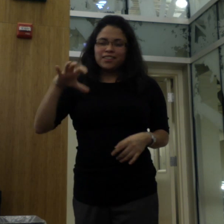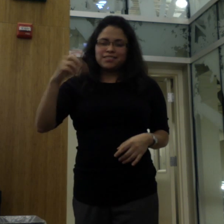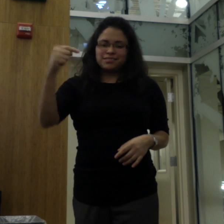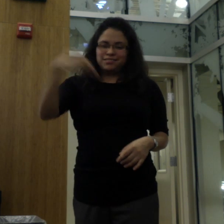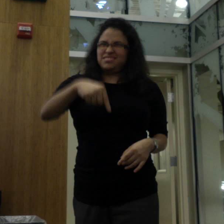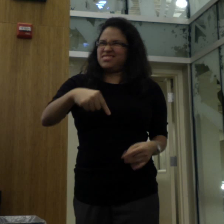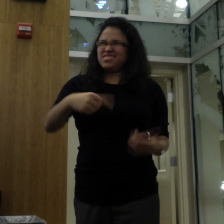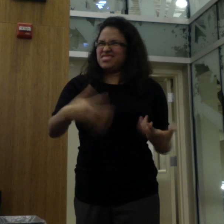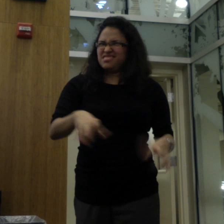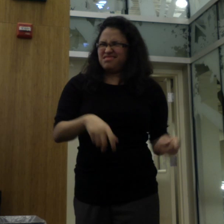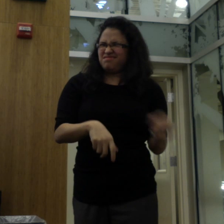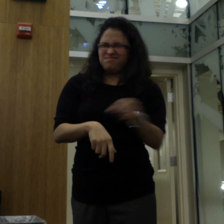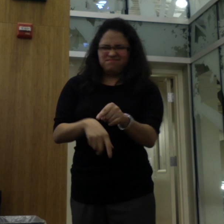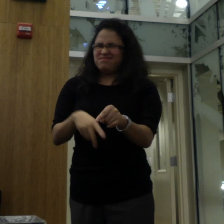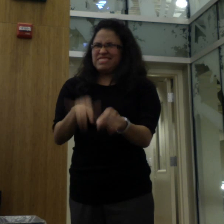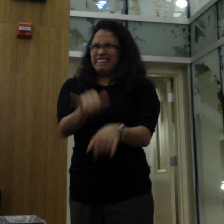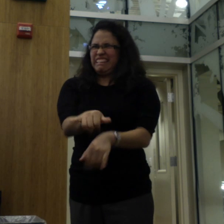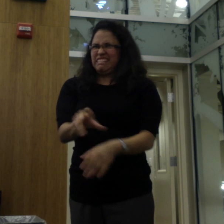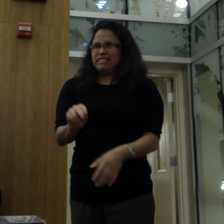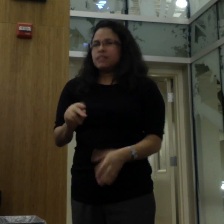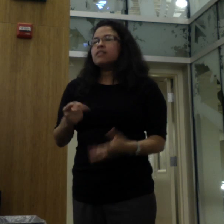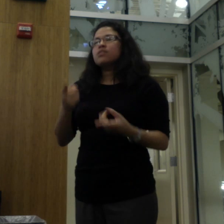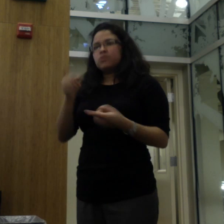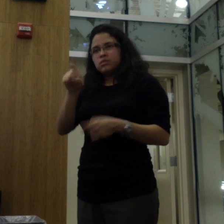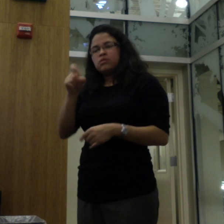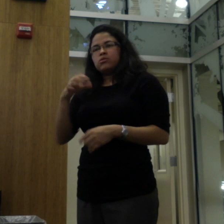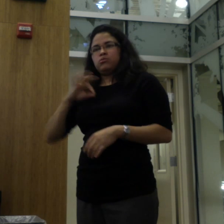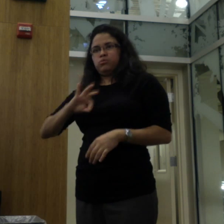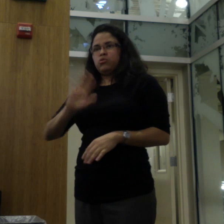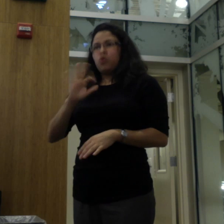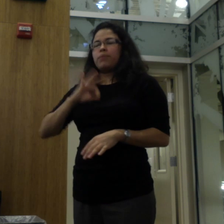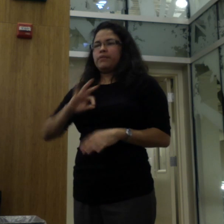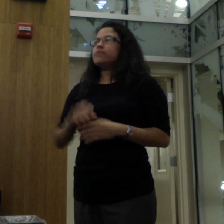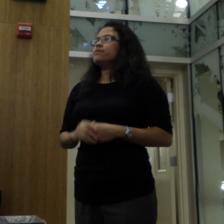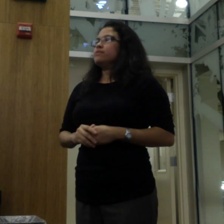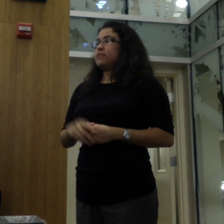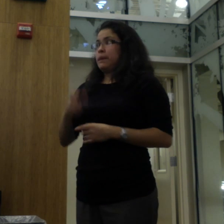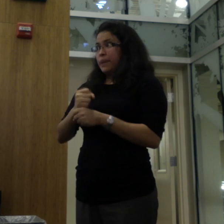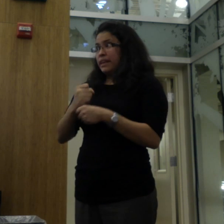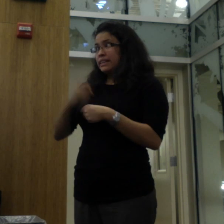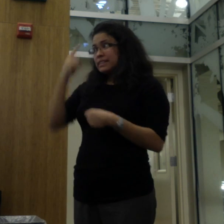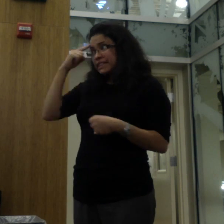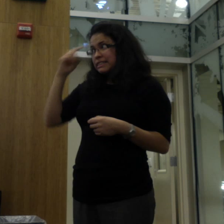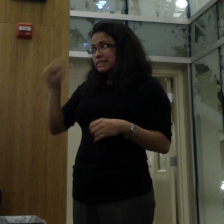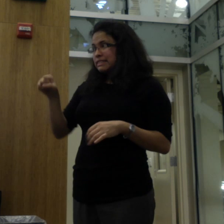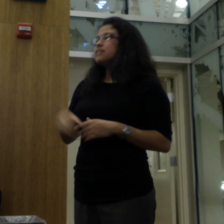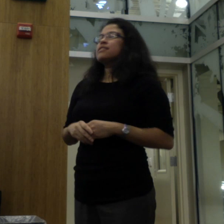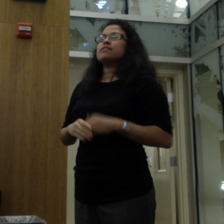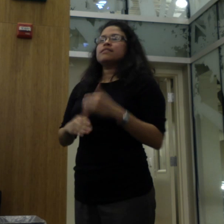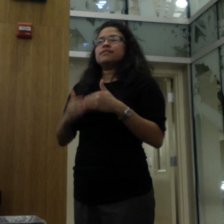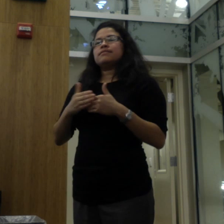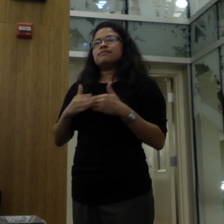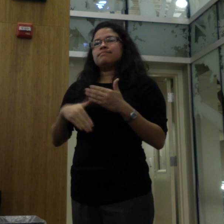advantage. Okay? Does that make sense? Yes? No? Maybe so? Carrying on.